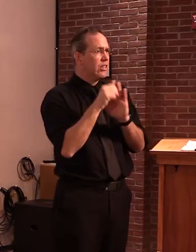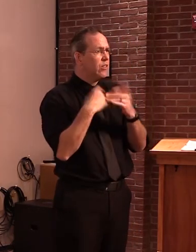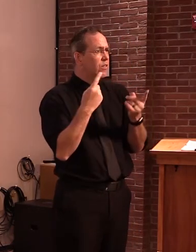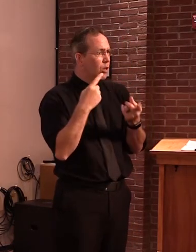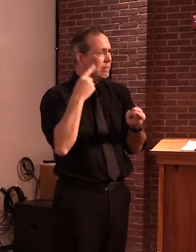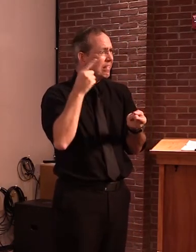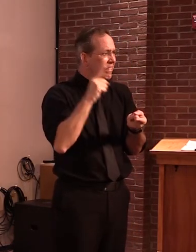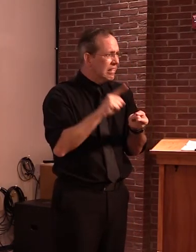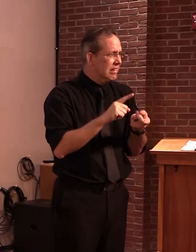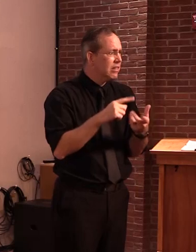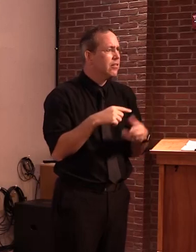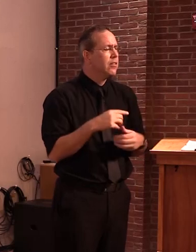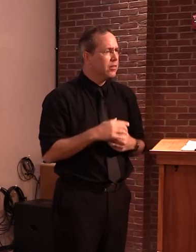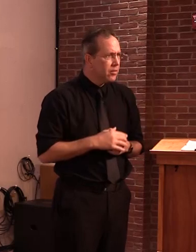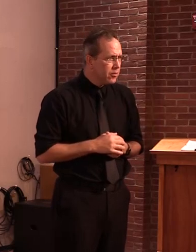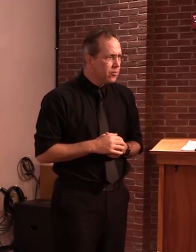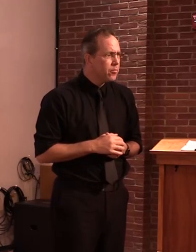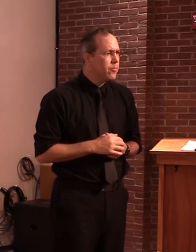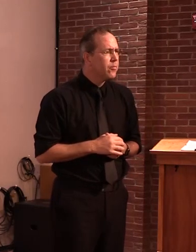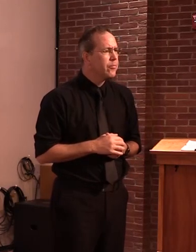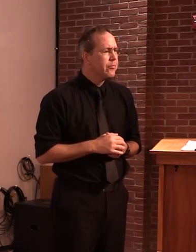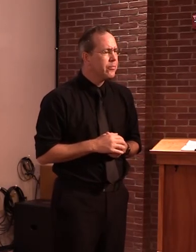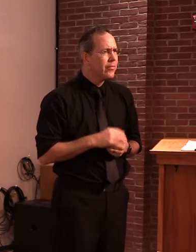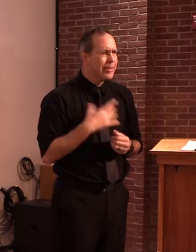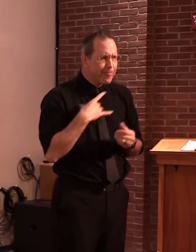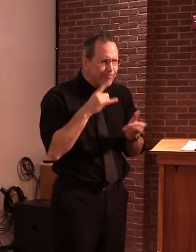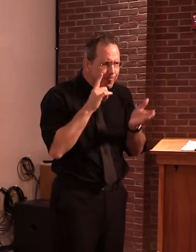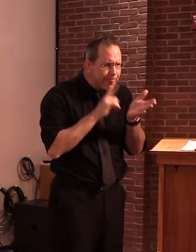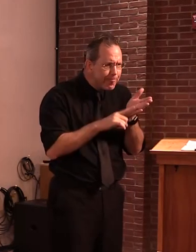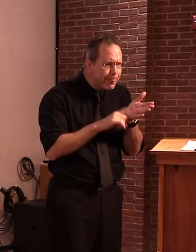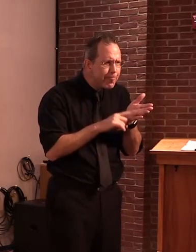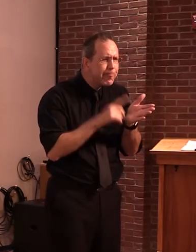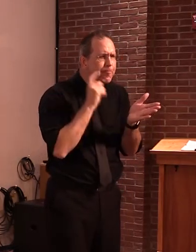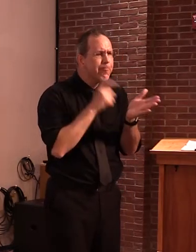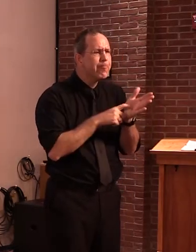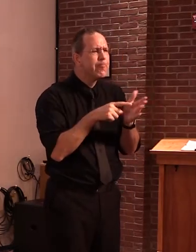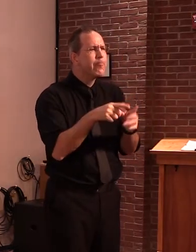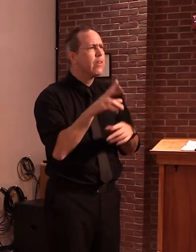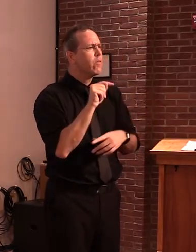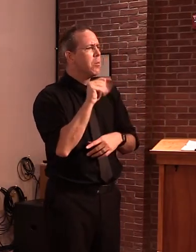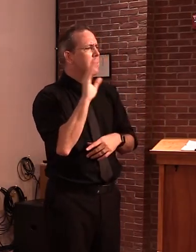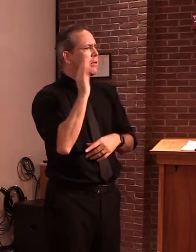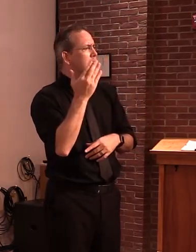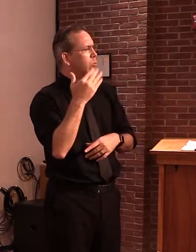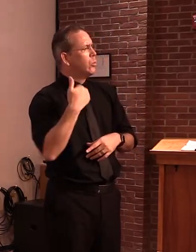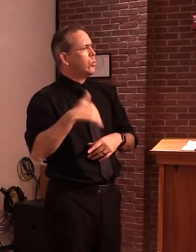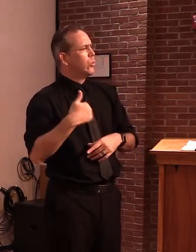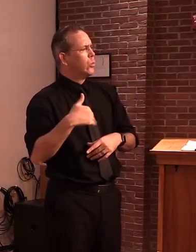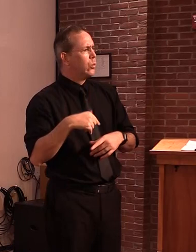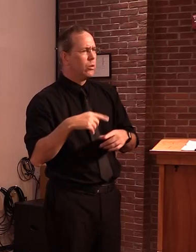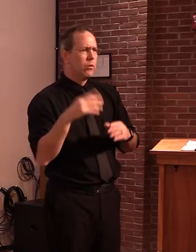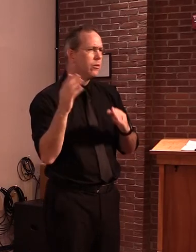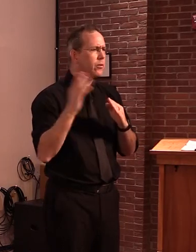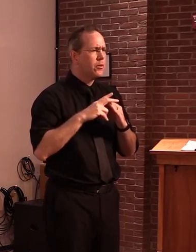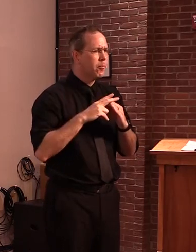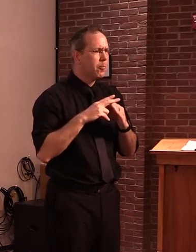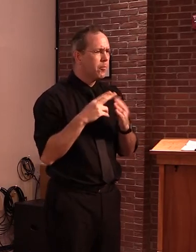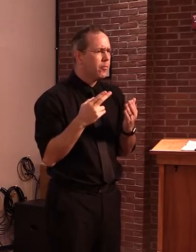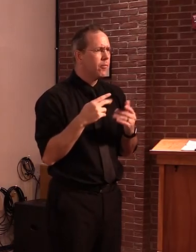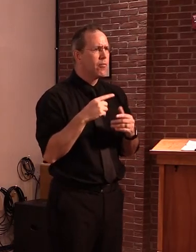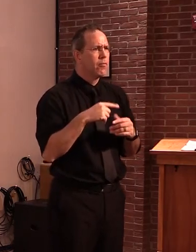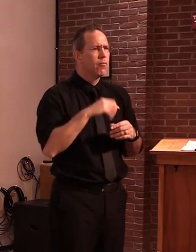investigation, they found that Vermont was tests the most of any state,